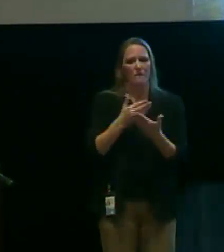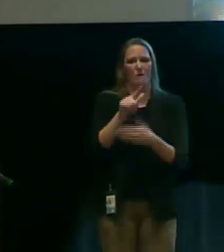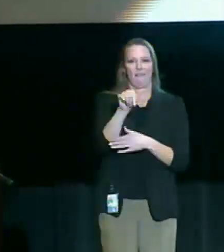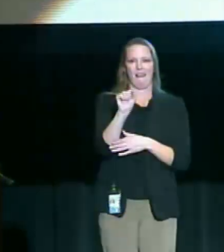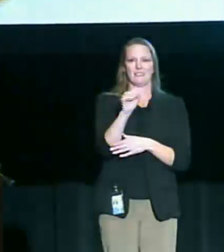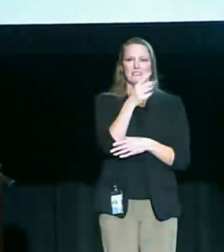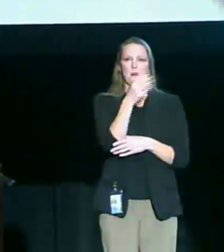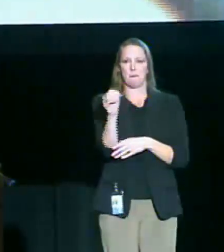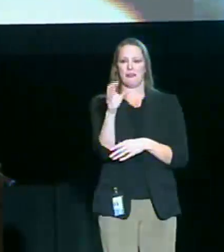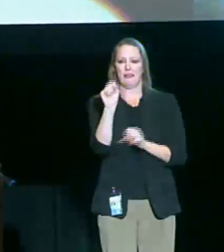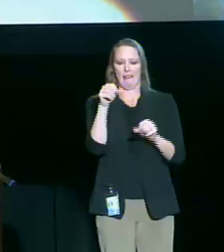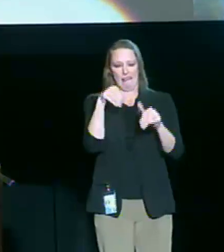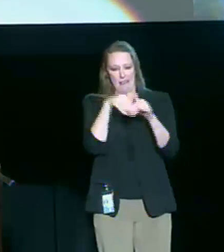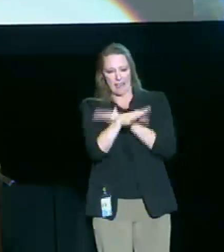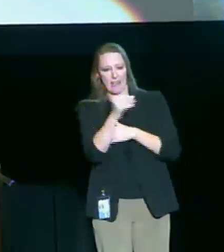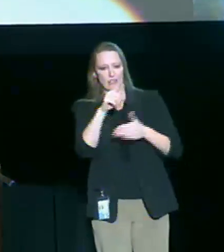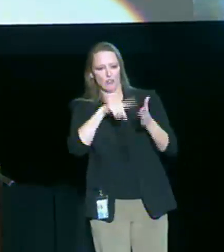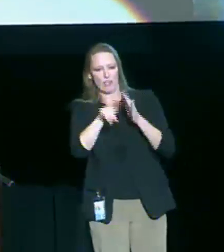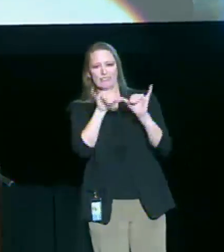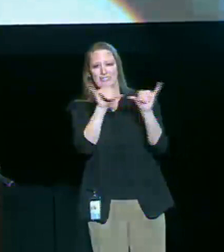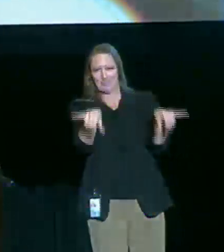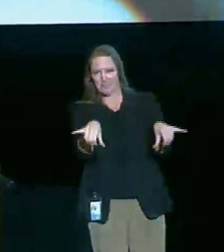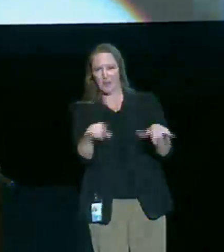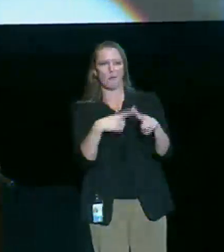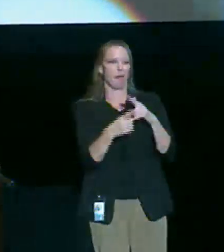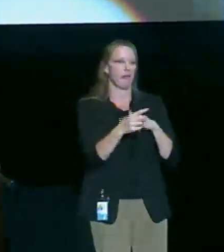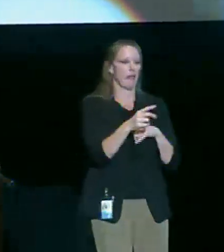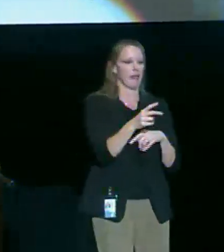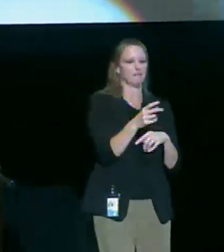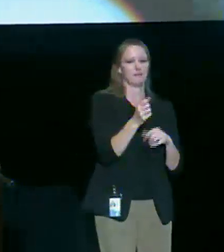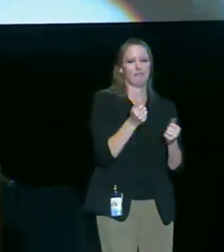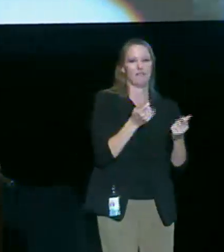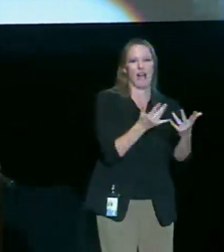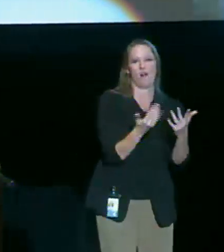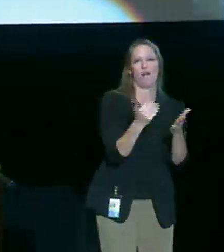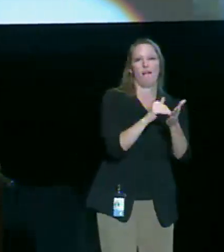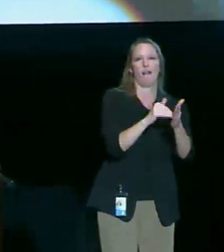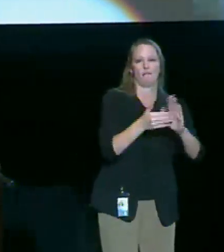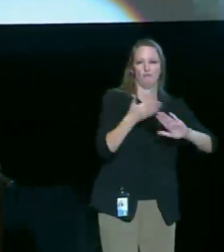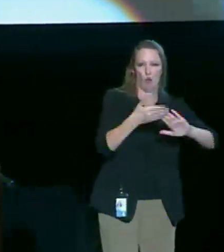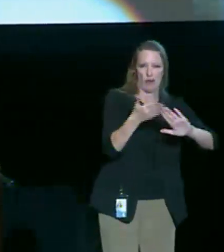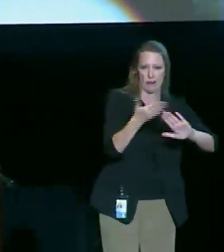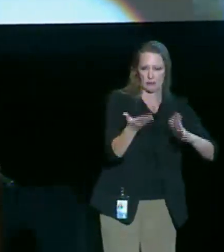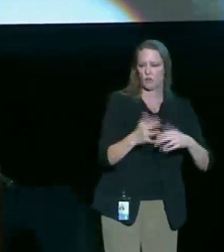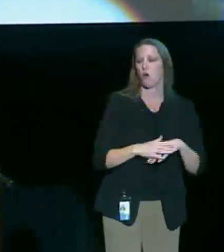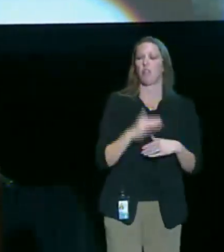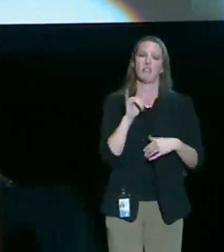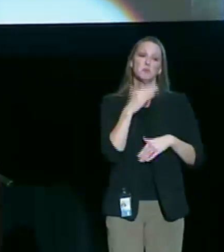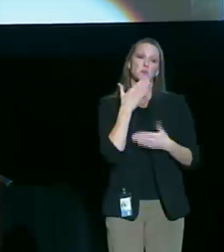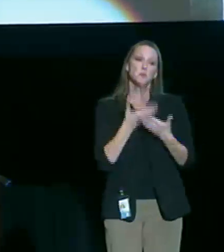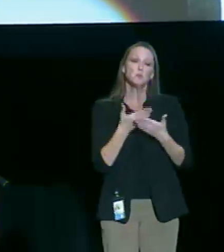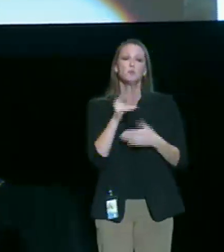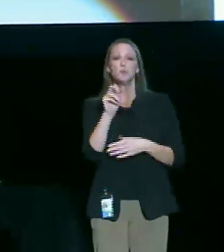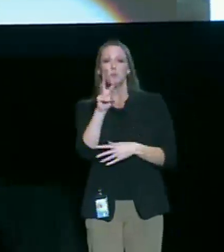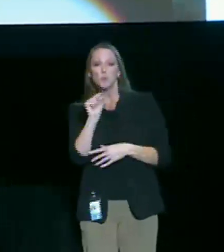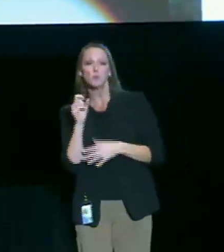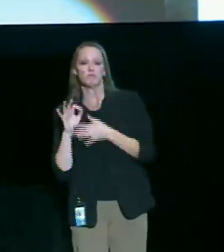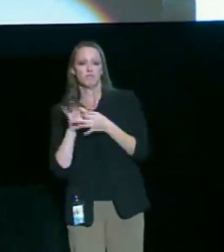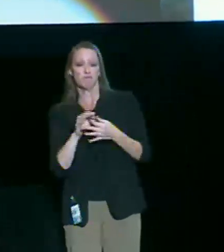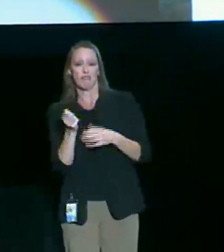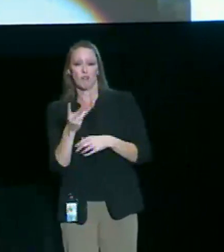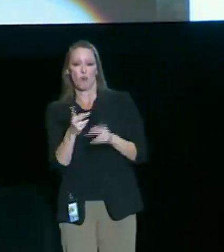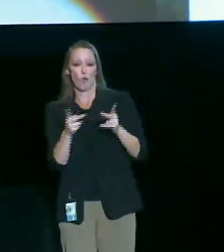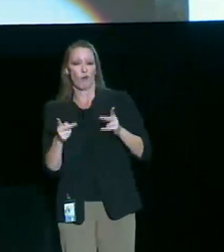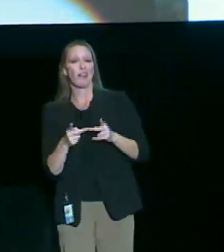systems and to relight pilots and so forth. So good news from the standpoint of a couple of locations that are